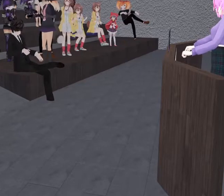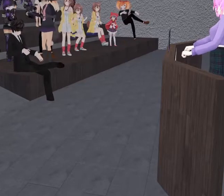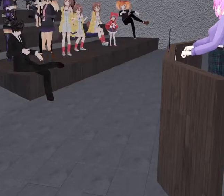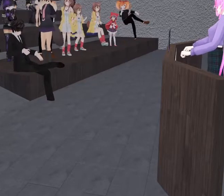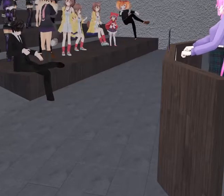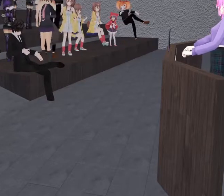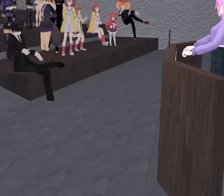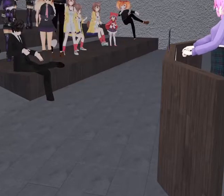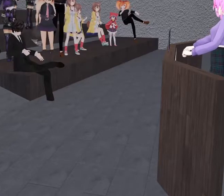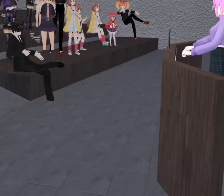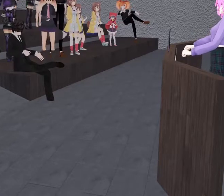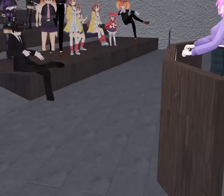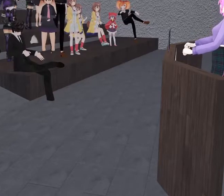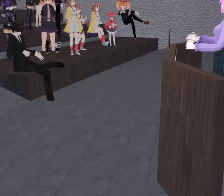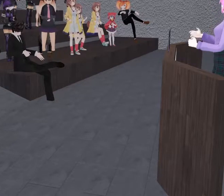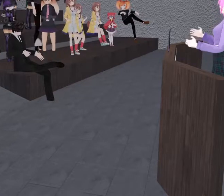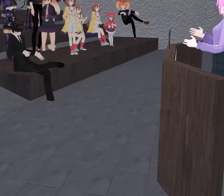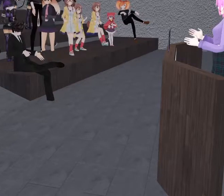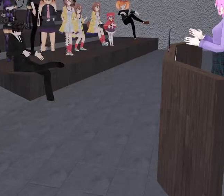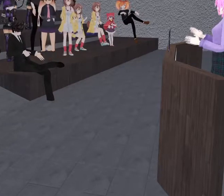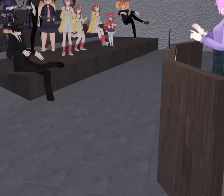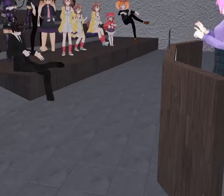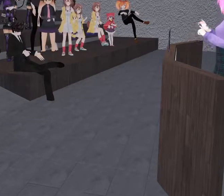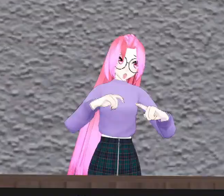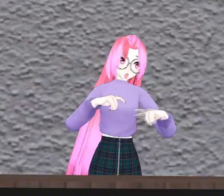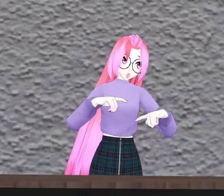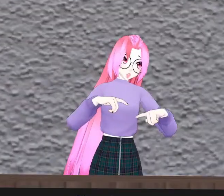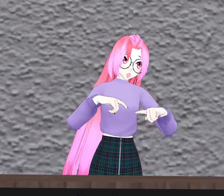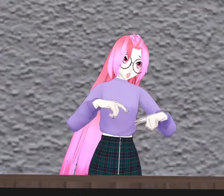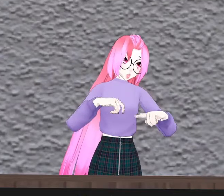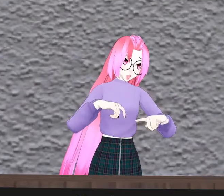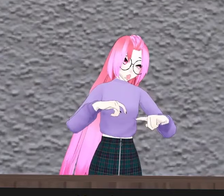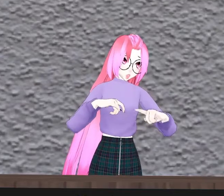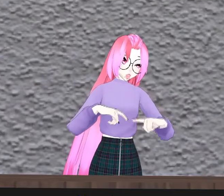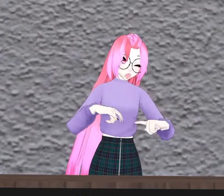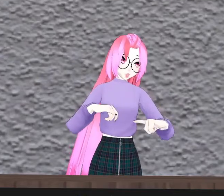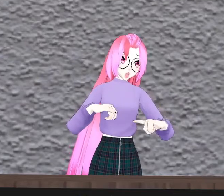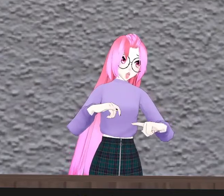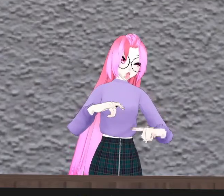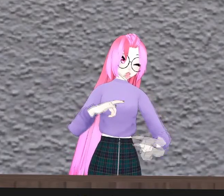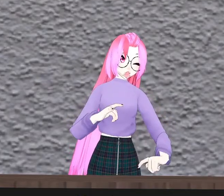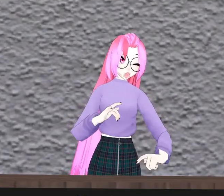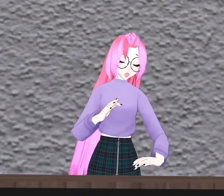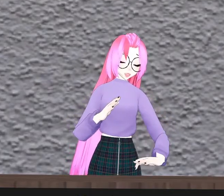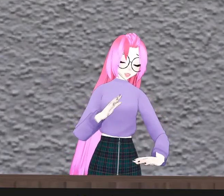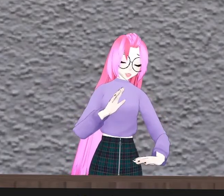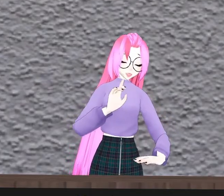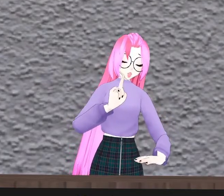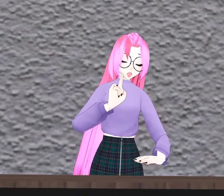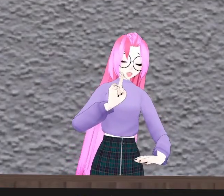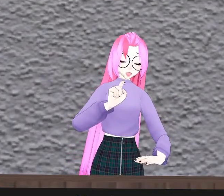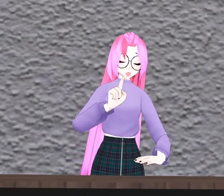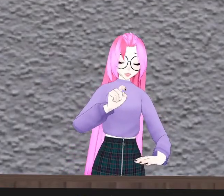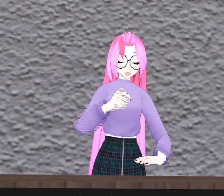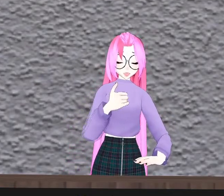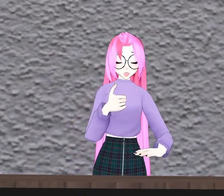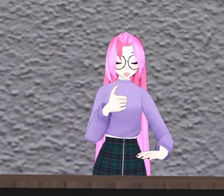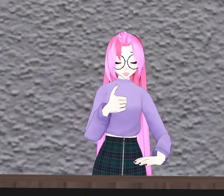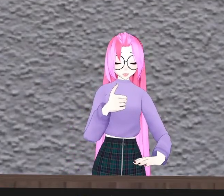that rude? Okay, so I always say it depends. And I'd say ask yourself,